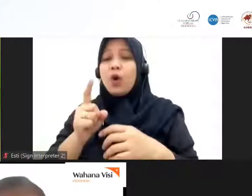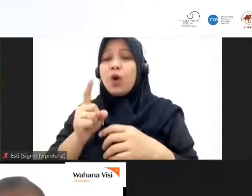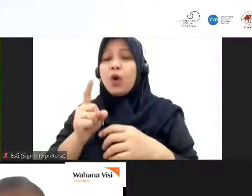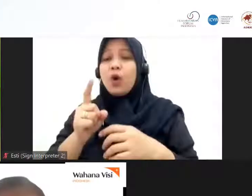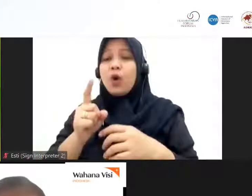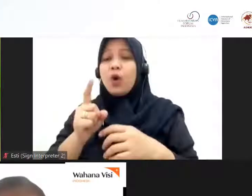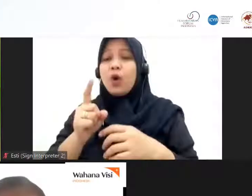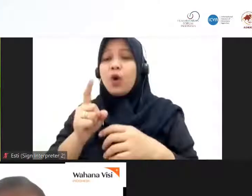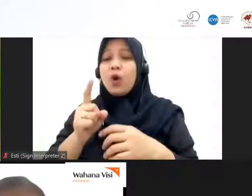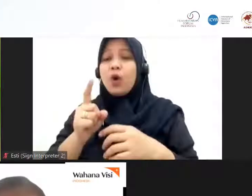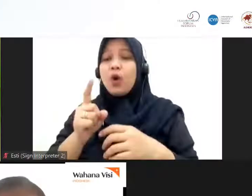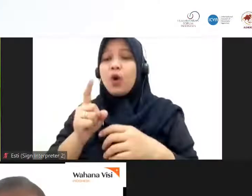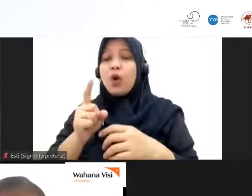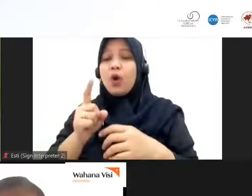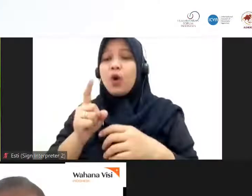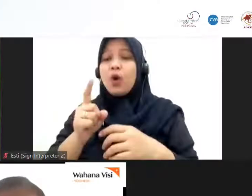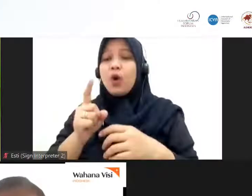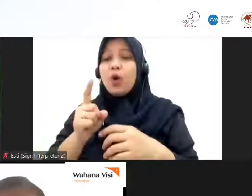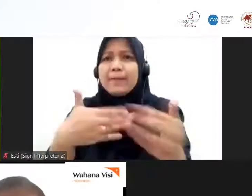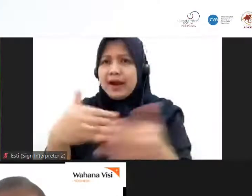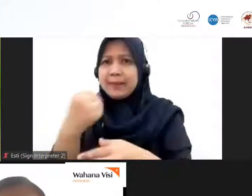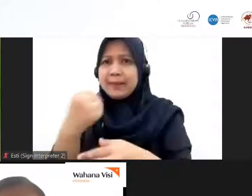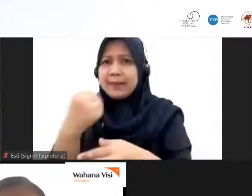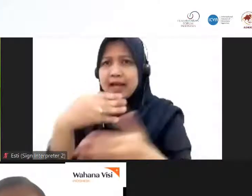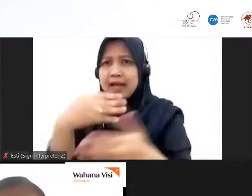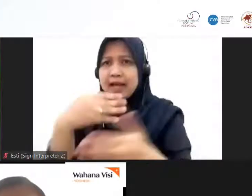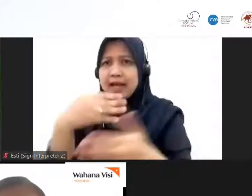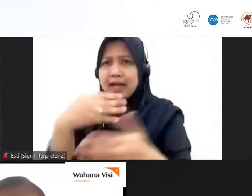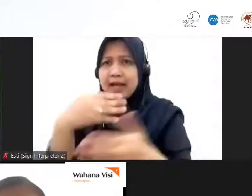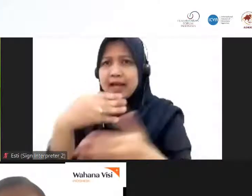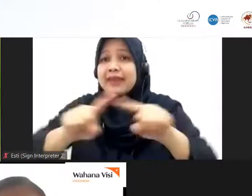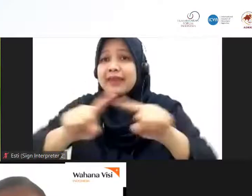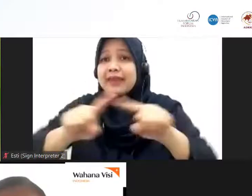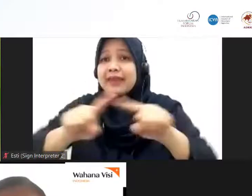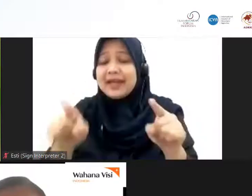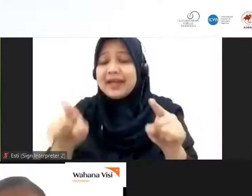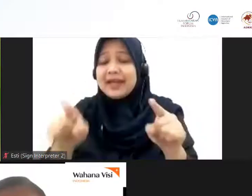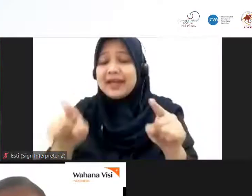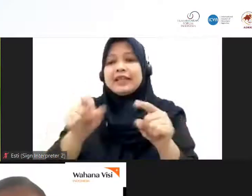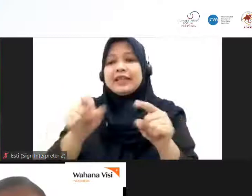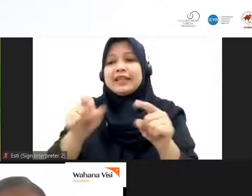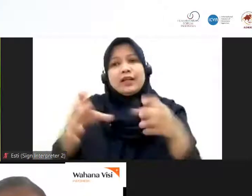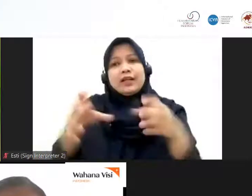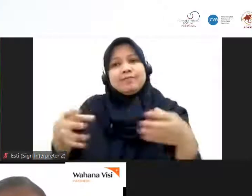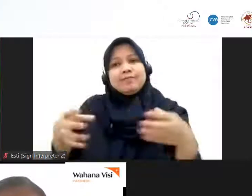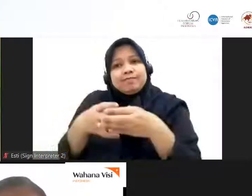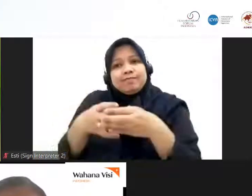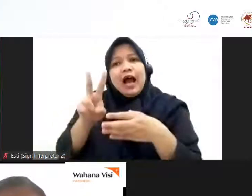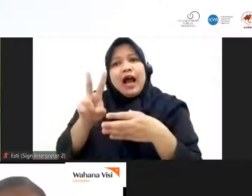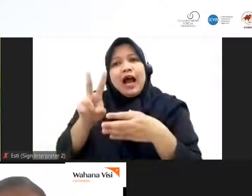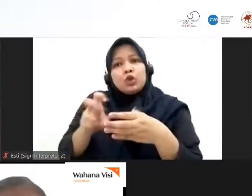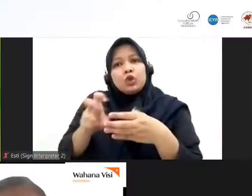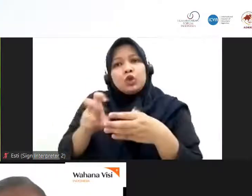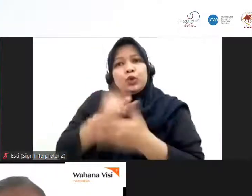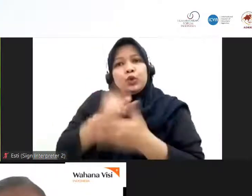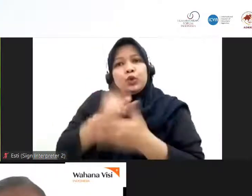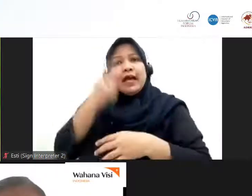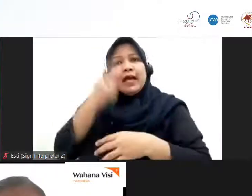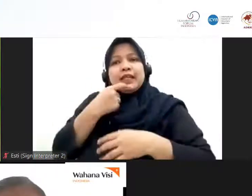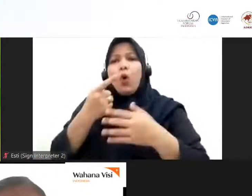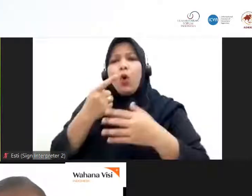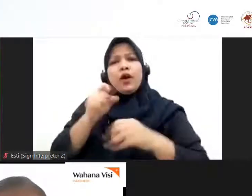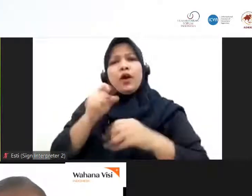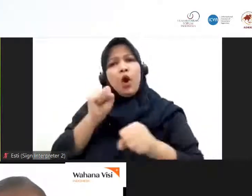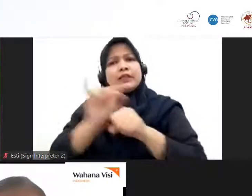one to go all the public awareness information, like for COVID and things like that. And at the same time, they